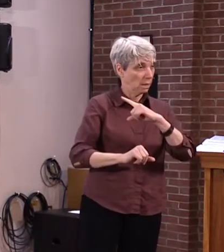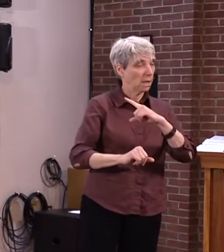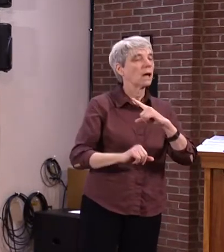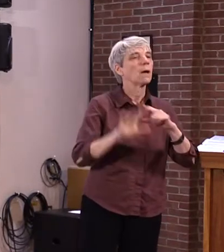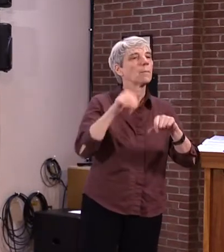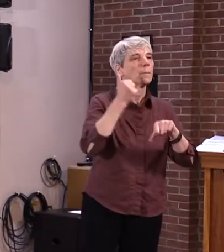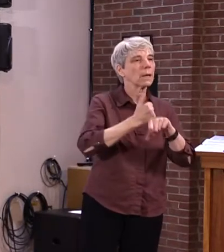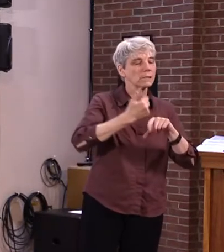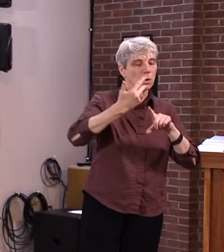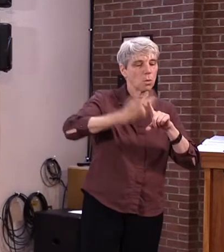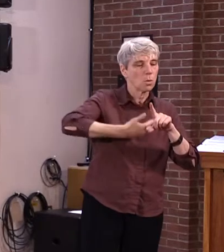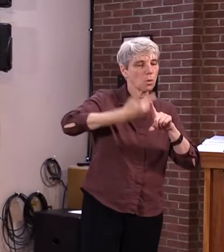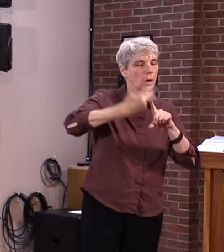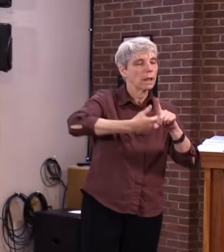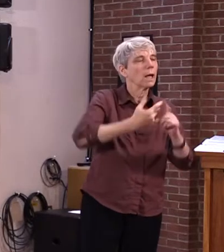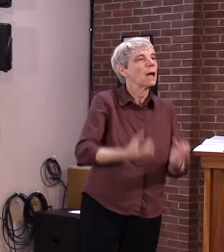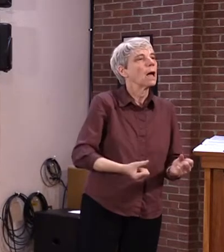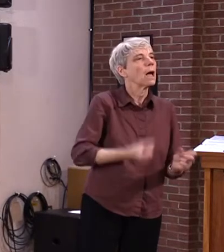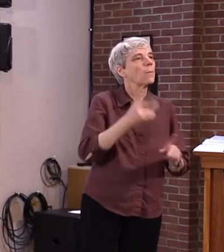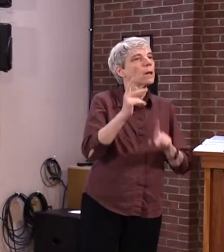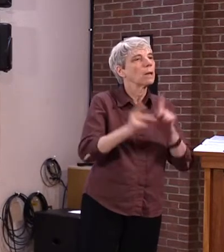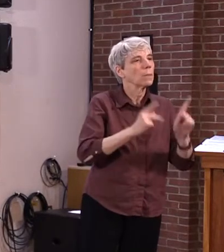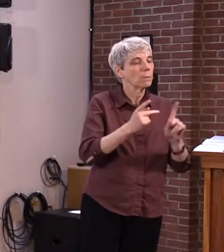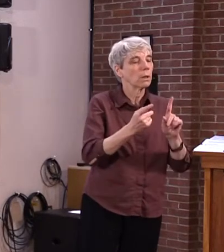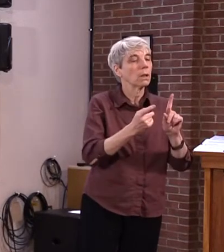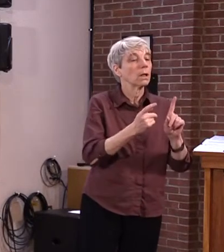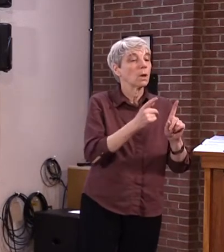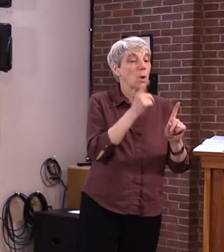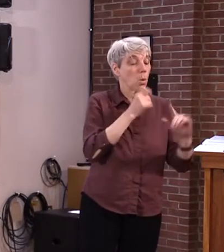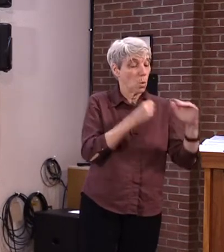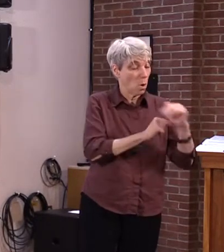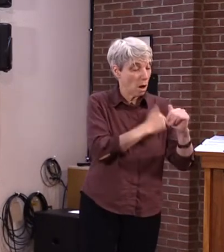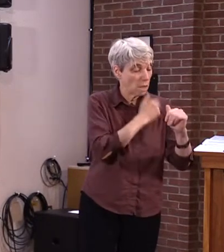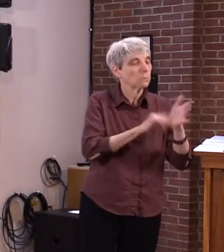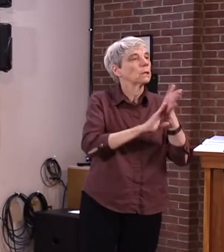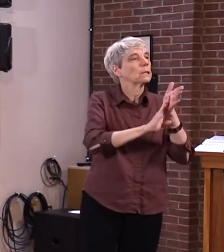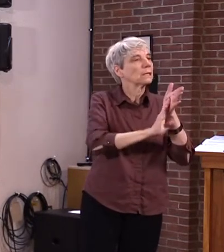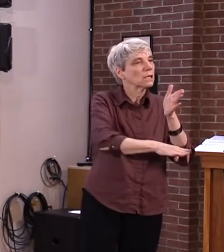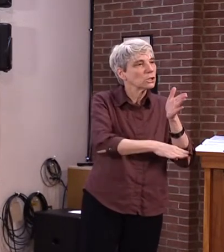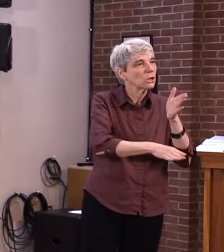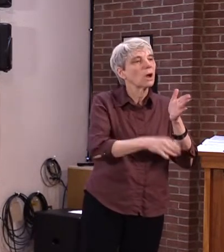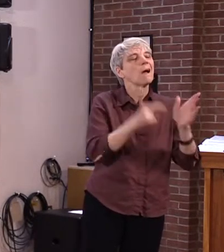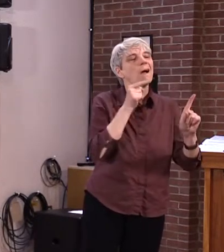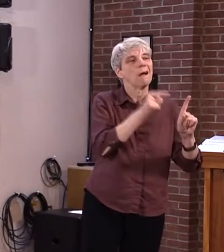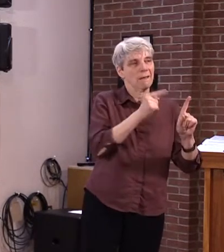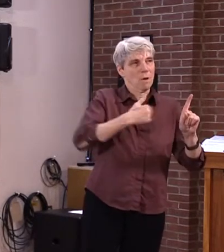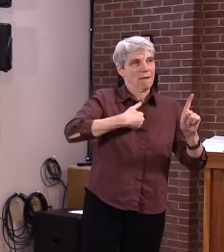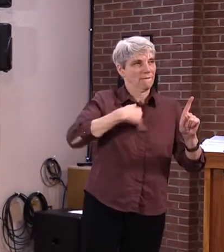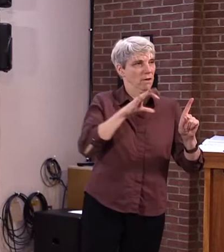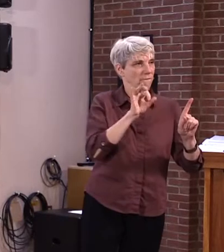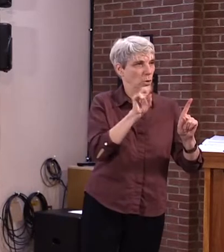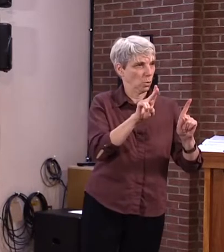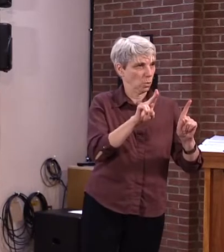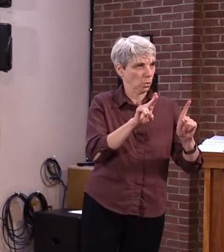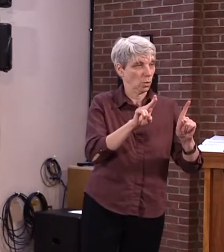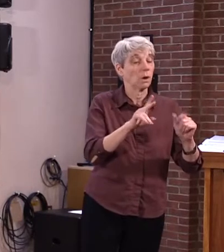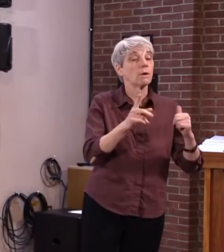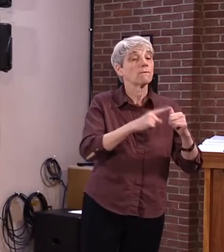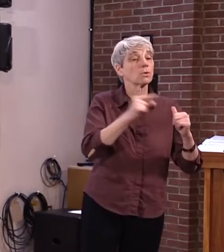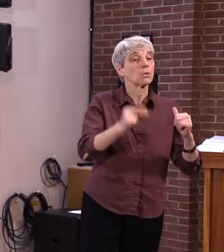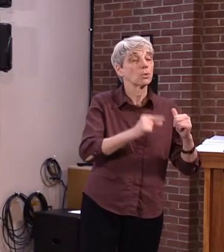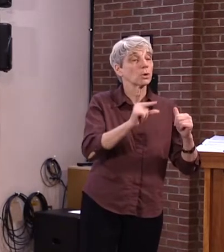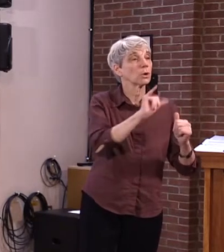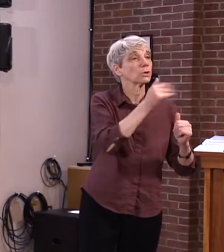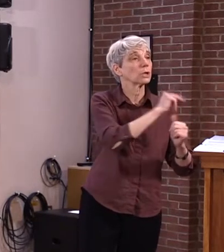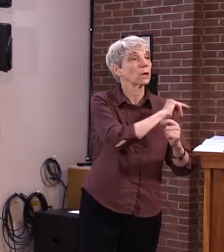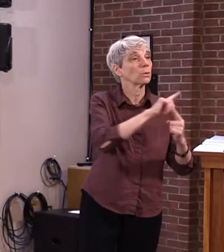quarterly hospital inpatient discharge for influenza count. But you can see quite clearly that in that first quarter, that's